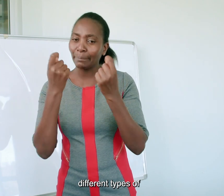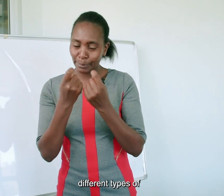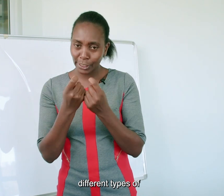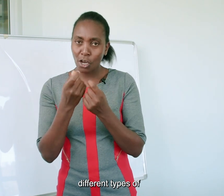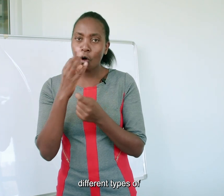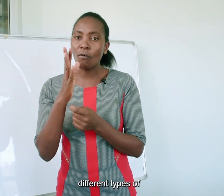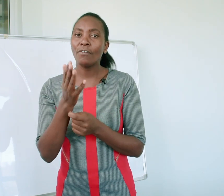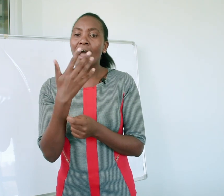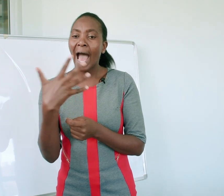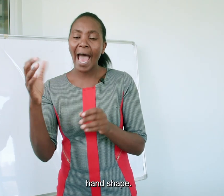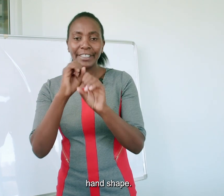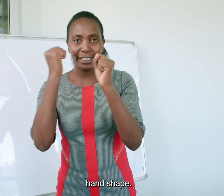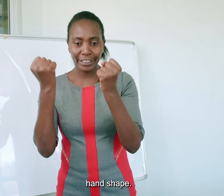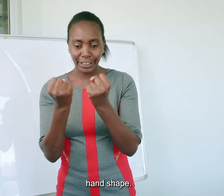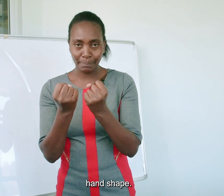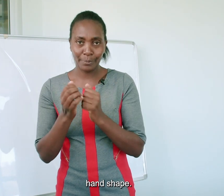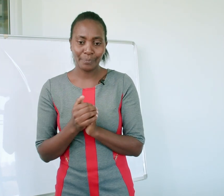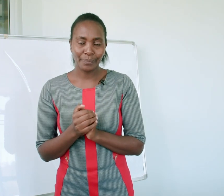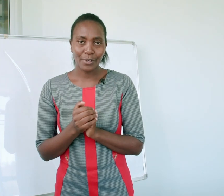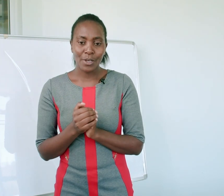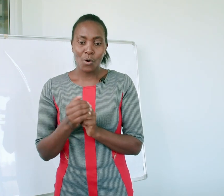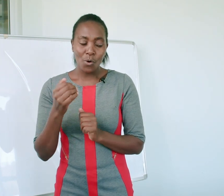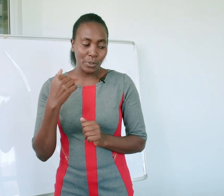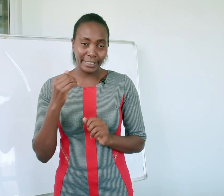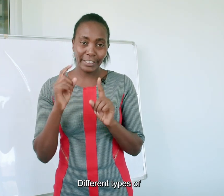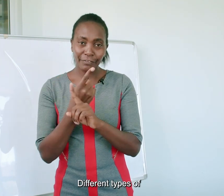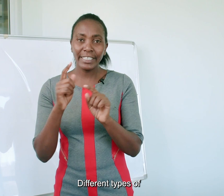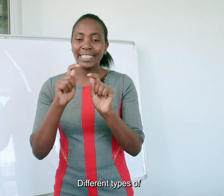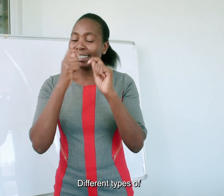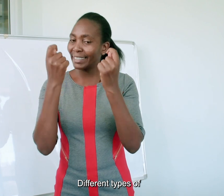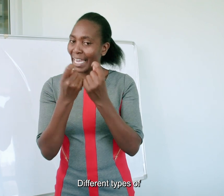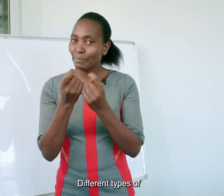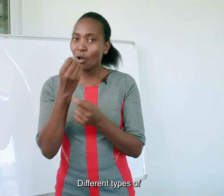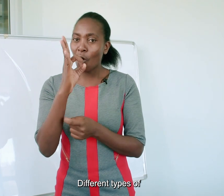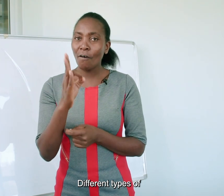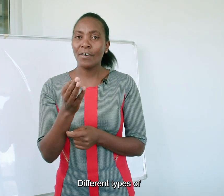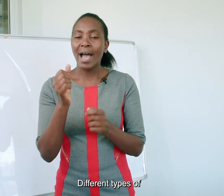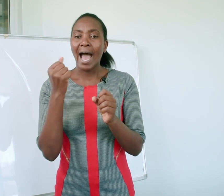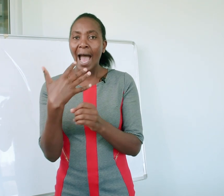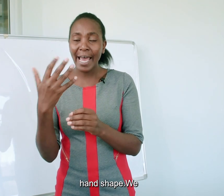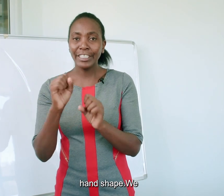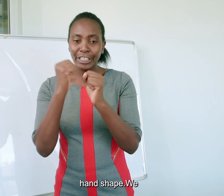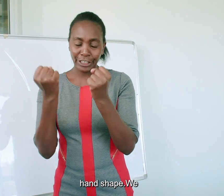types of hand shape. Different types of hand